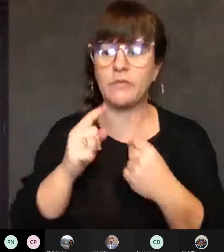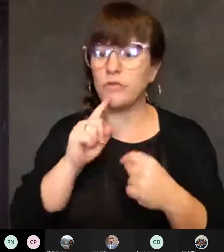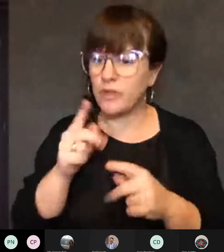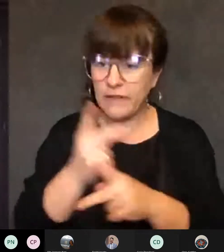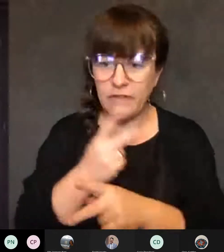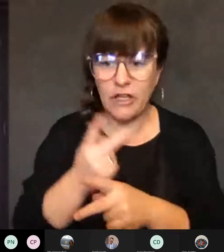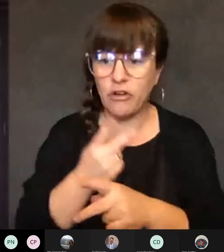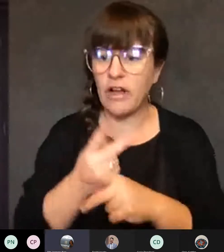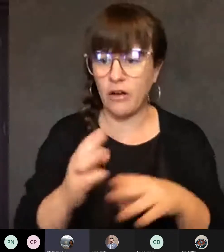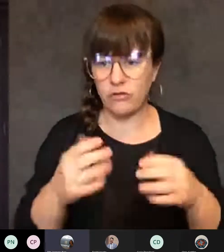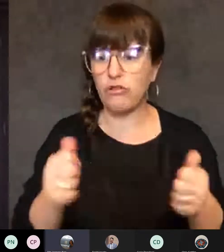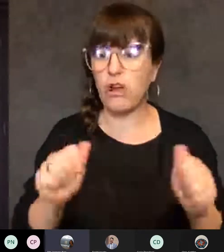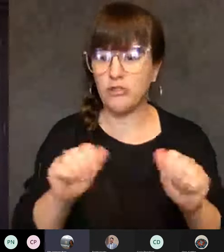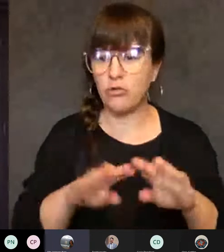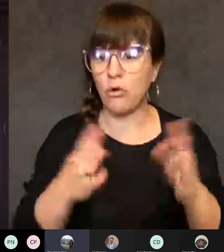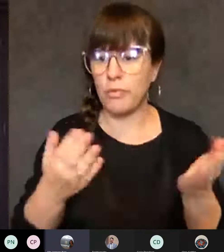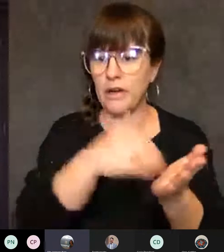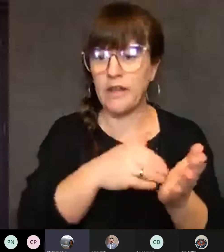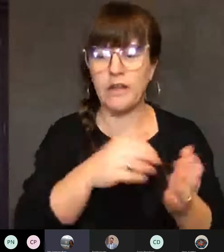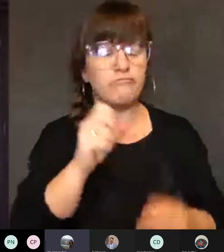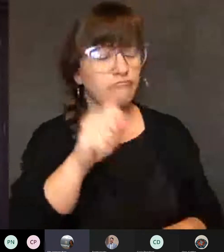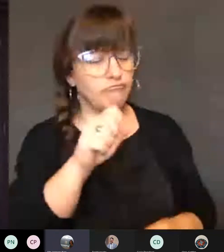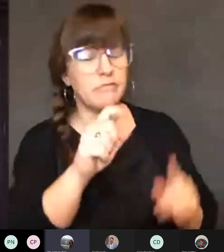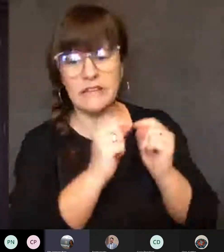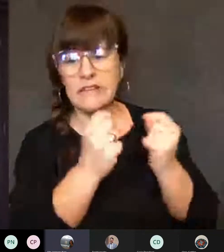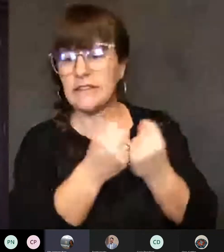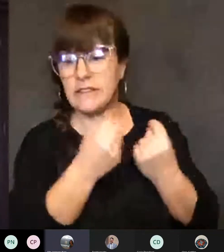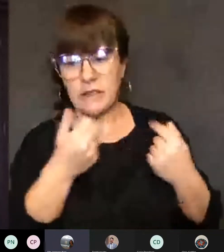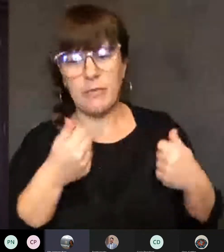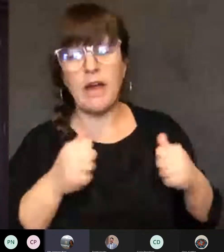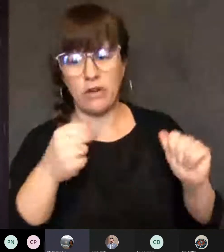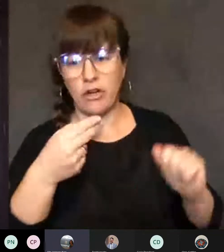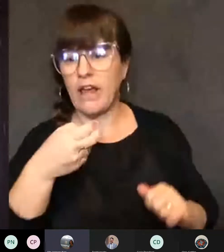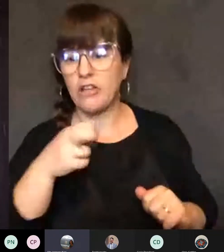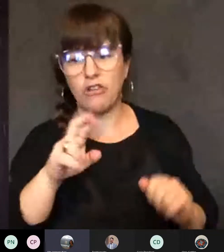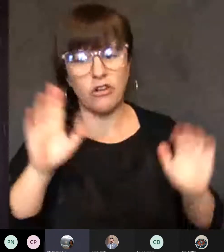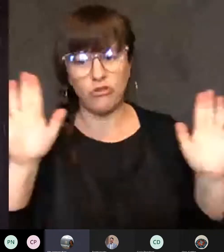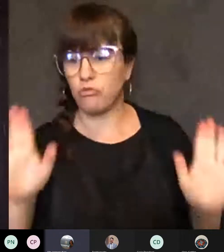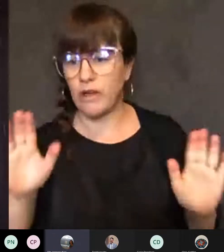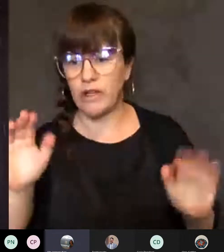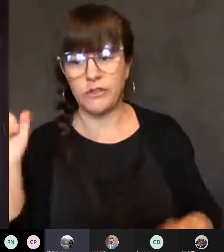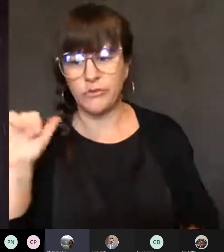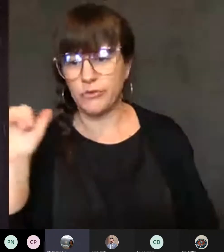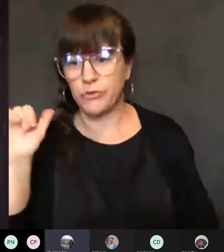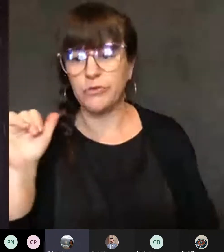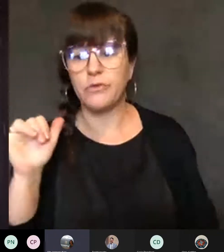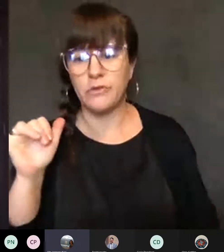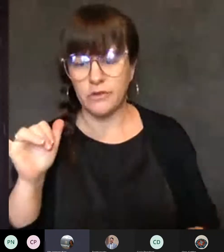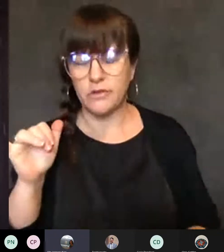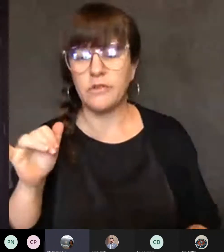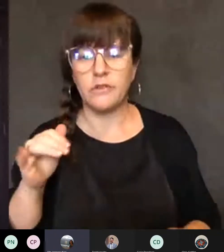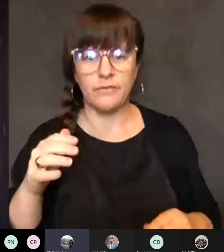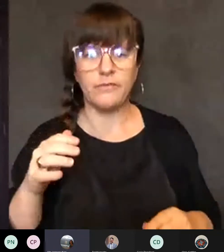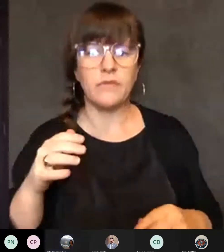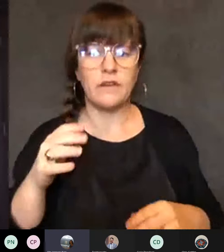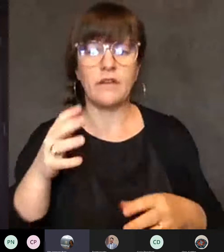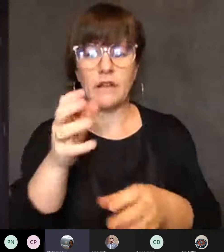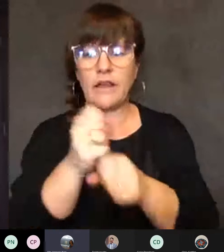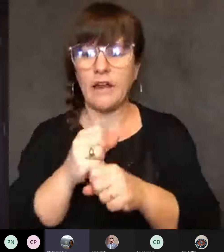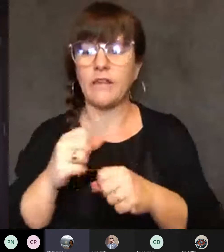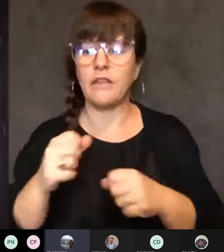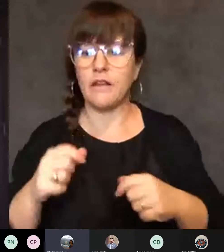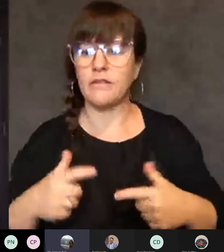go again. Yeah, it's a team effort, and HR has been really good also getting our employees, the lifeguards, back.